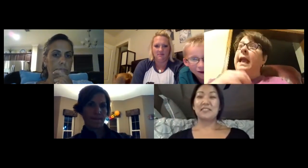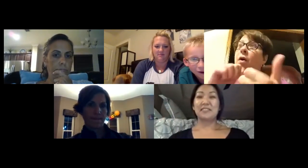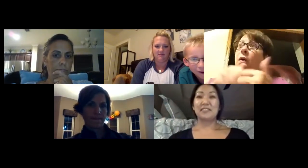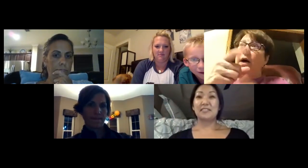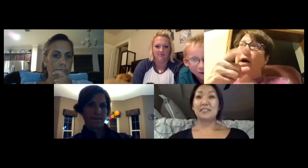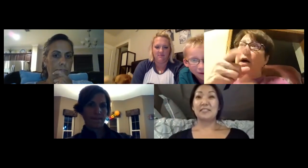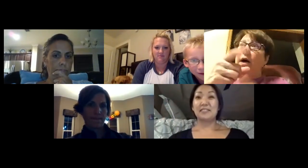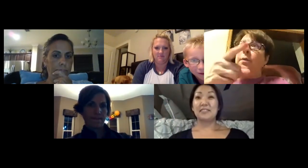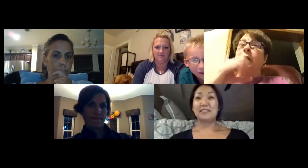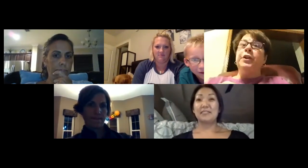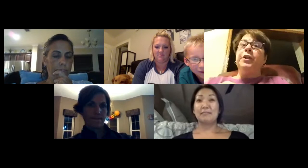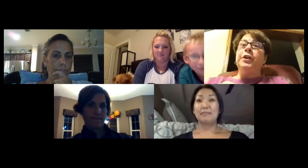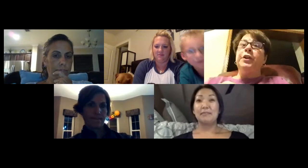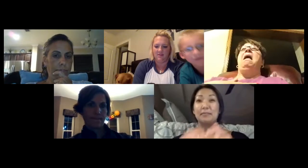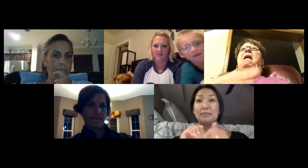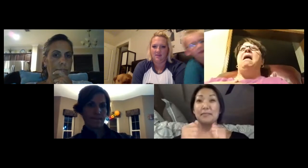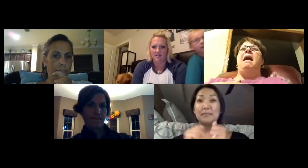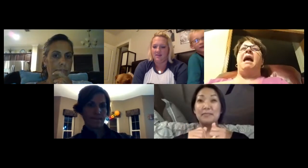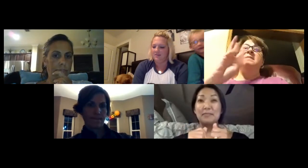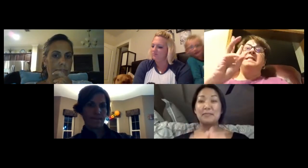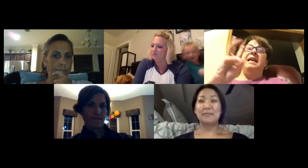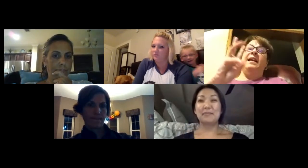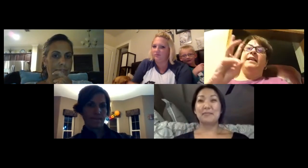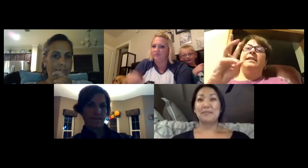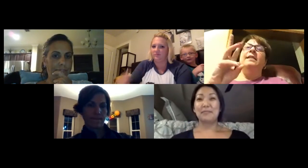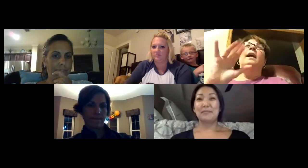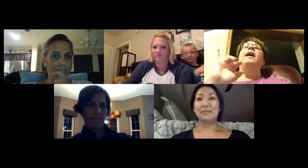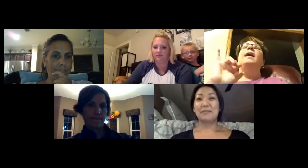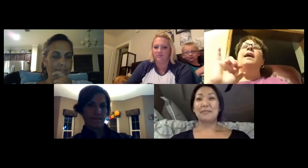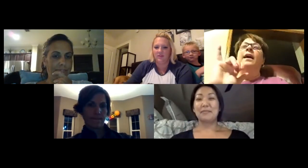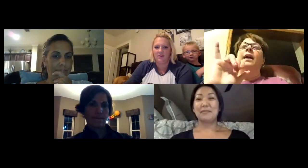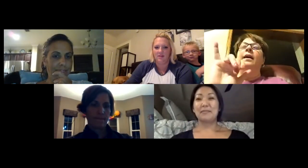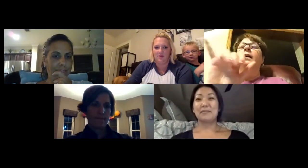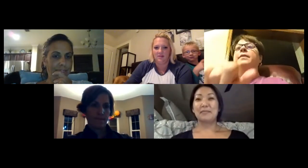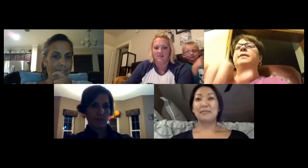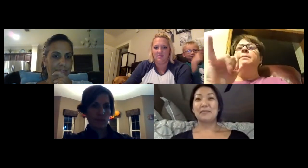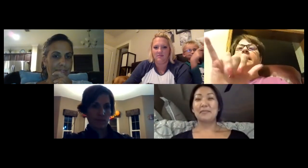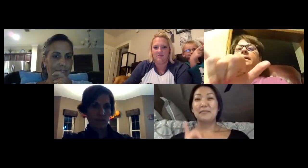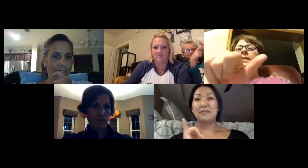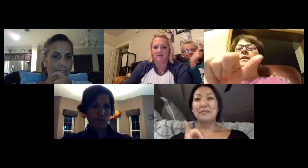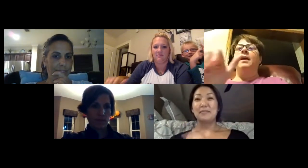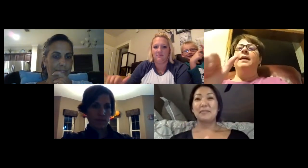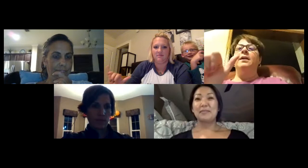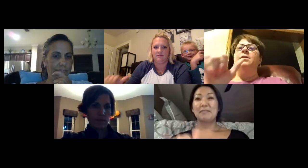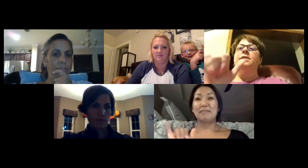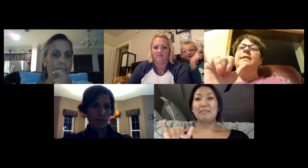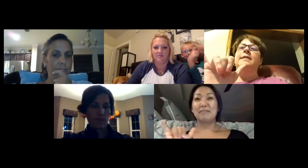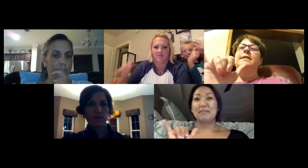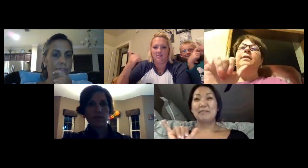how old are you? I'm 6. This means this right here, this down here,